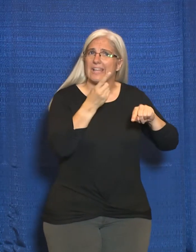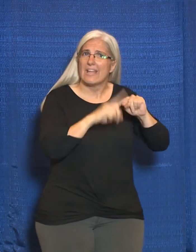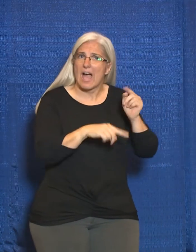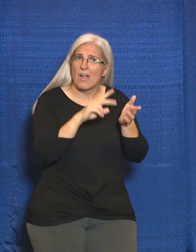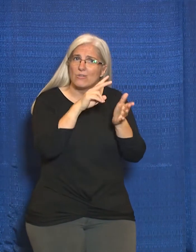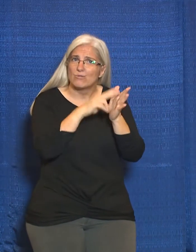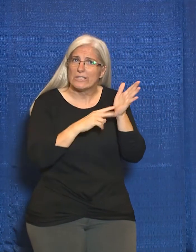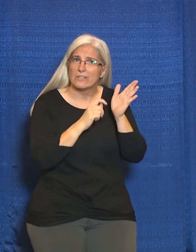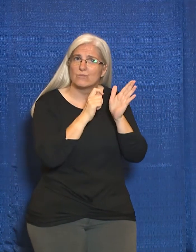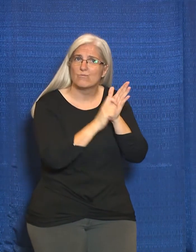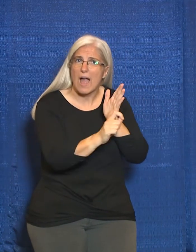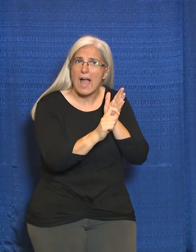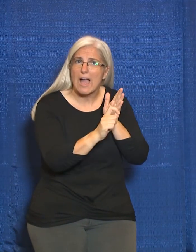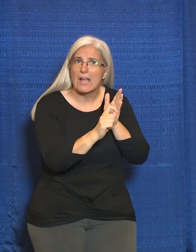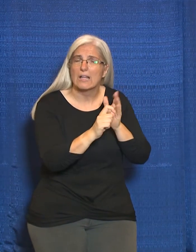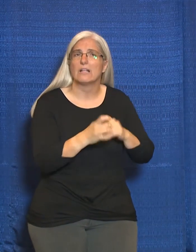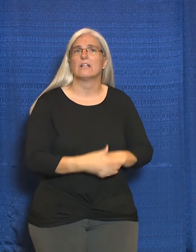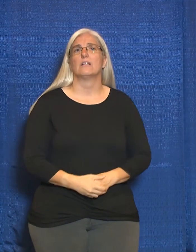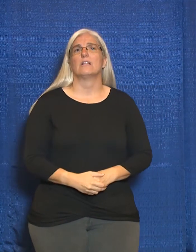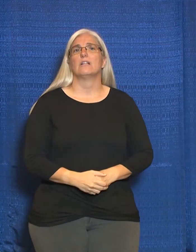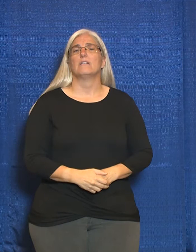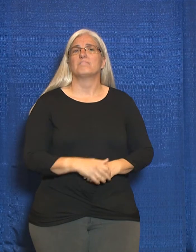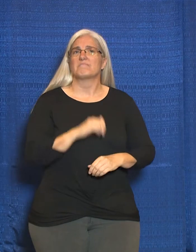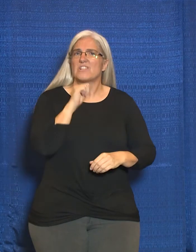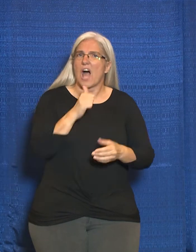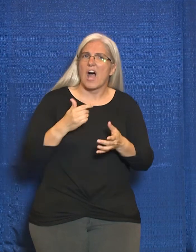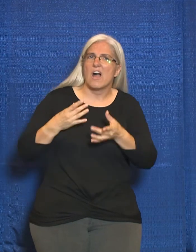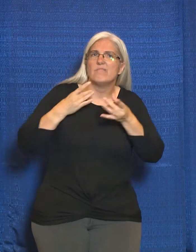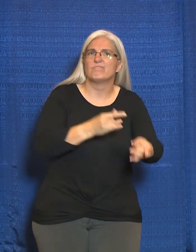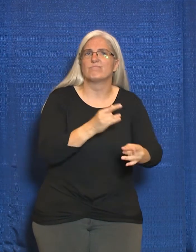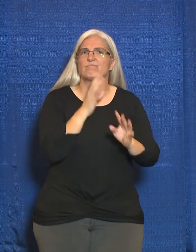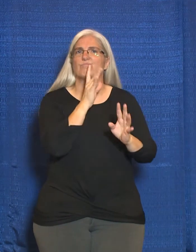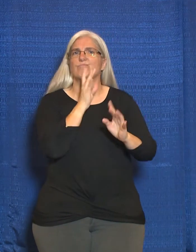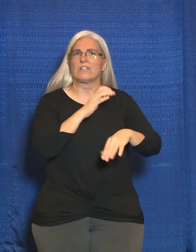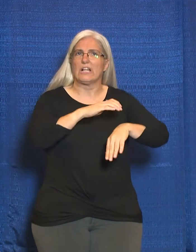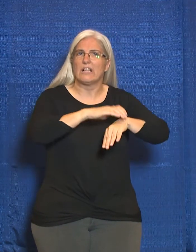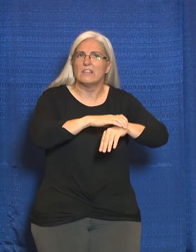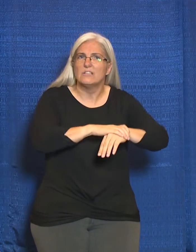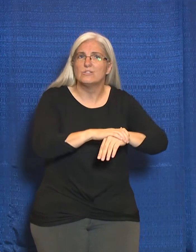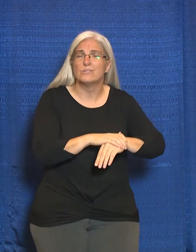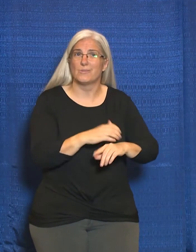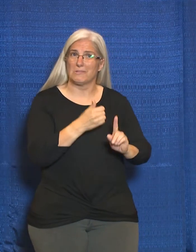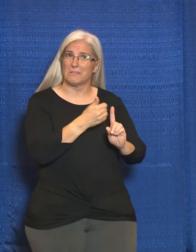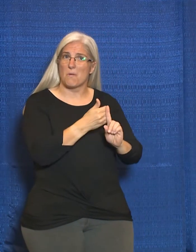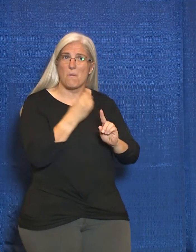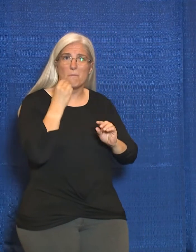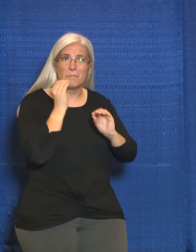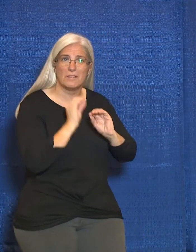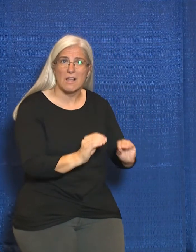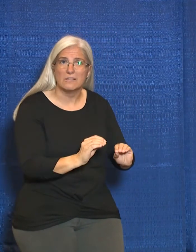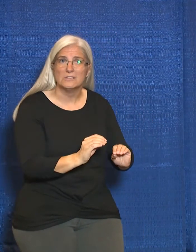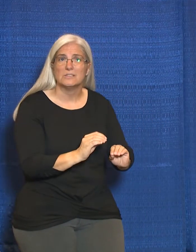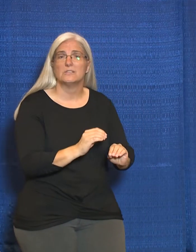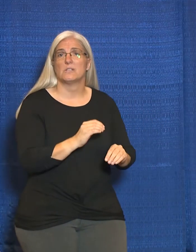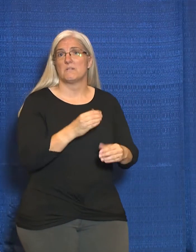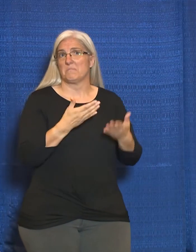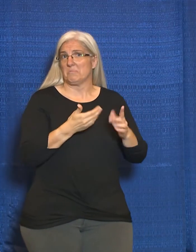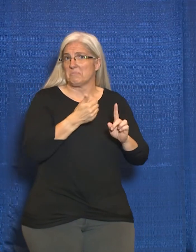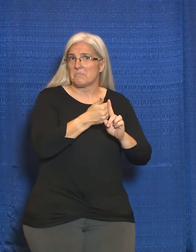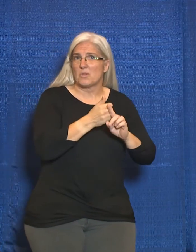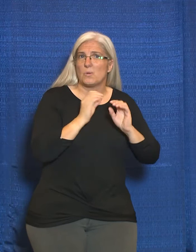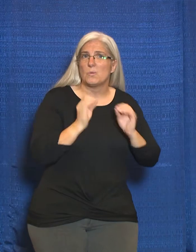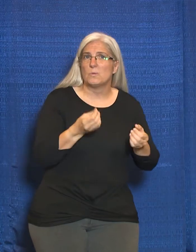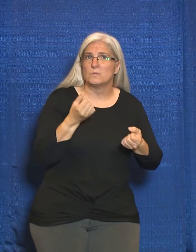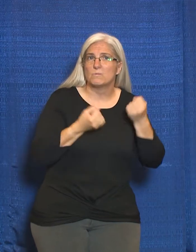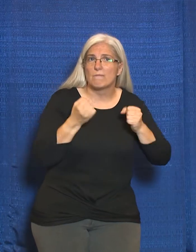cannot read or write, do not speak English, are homeless, do not have a driver's license,